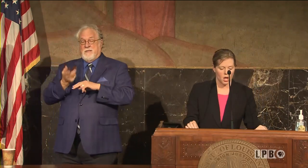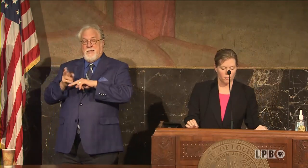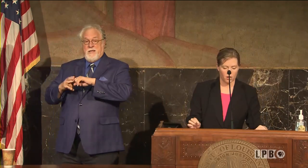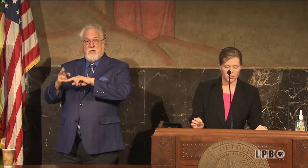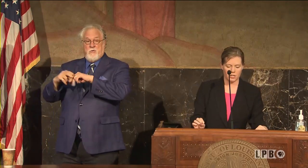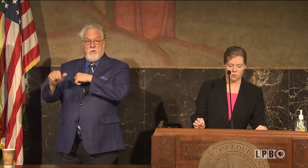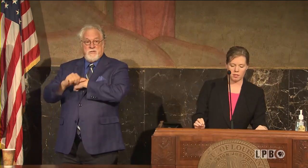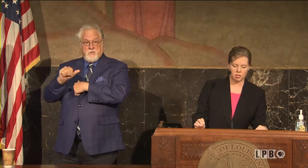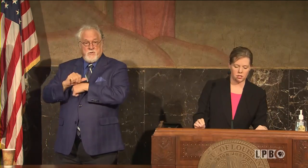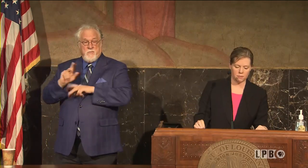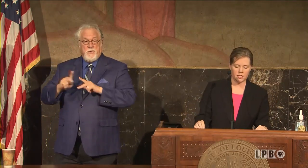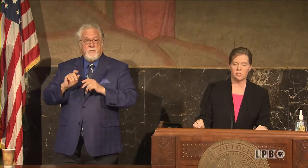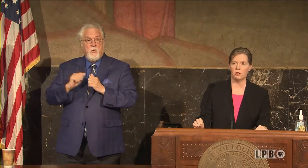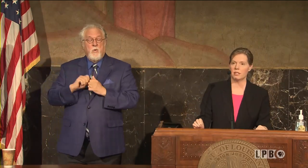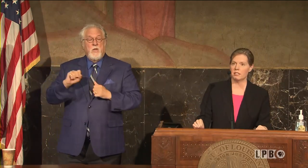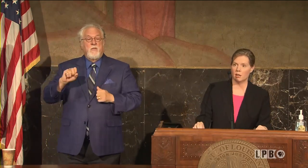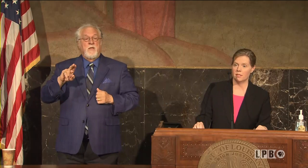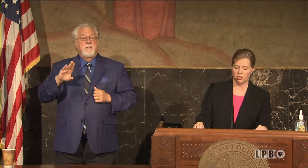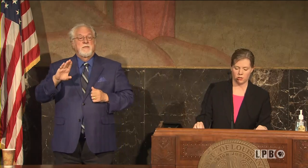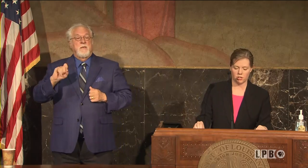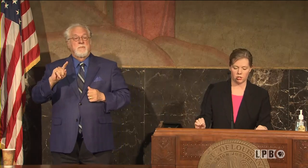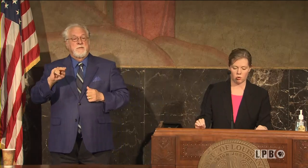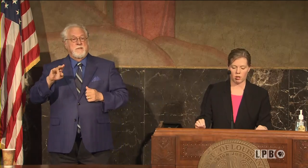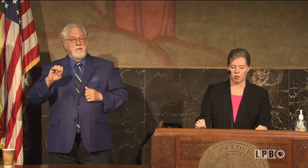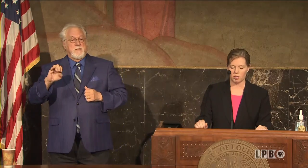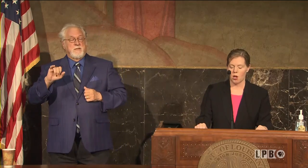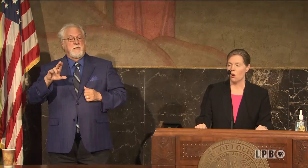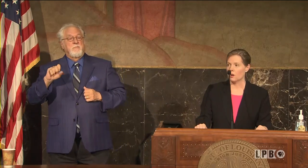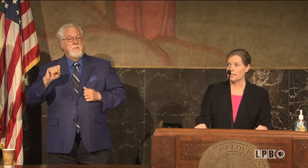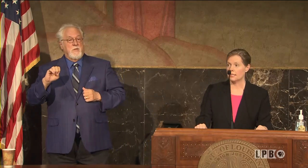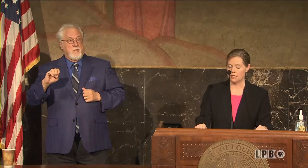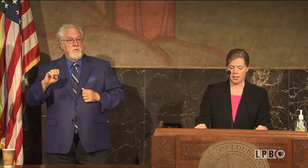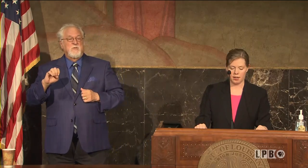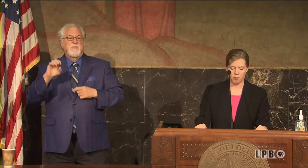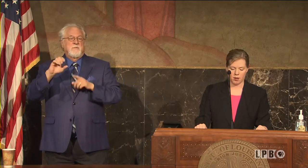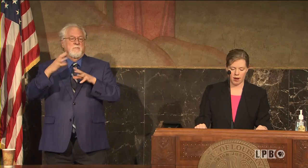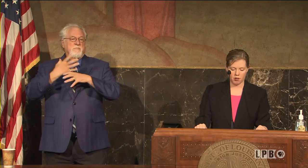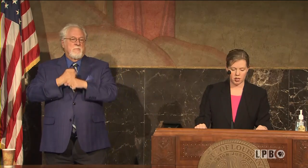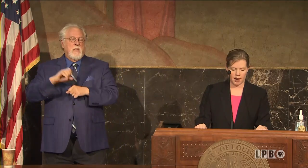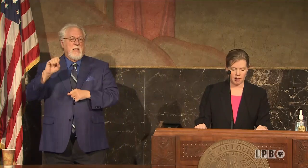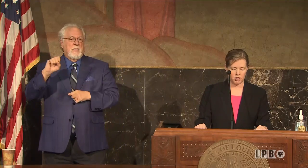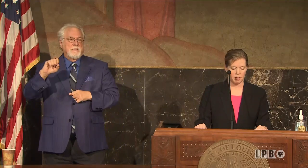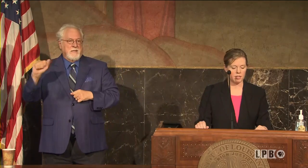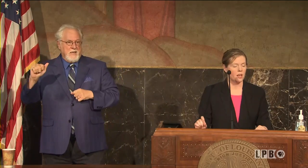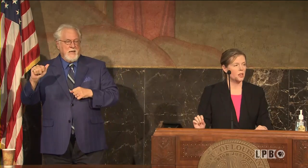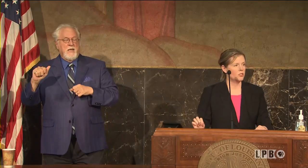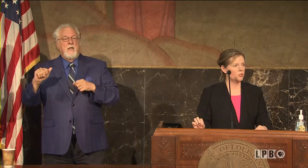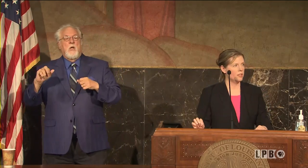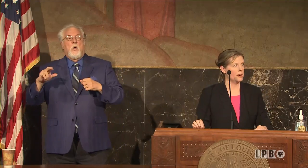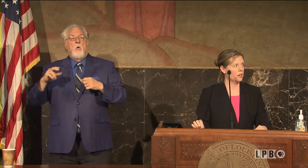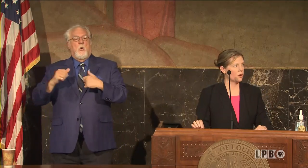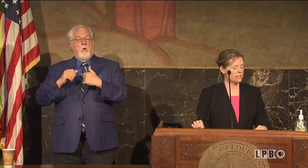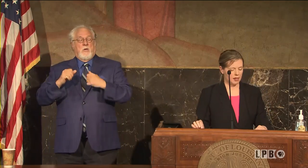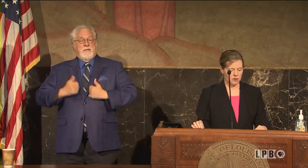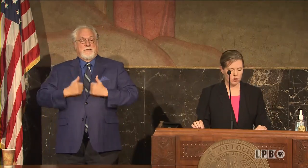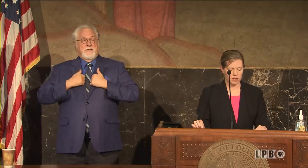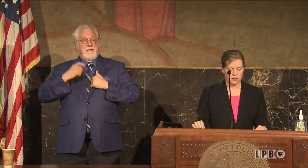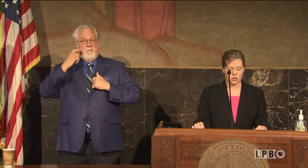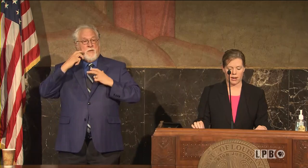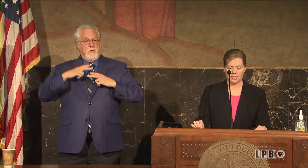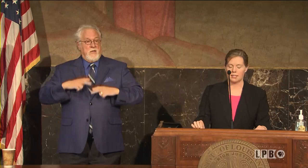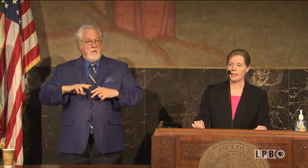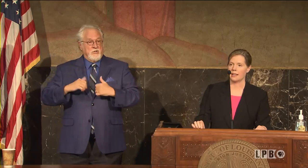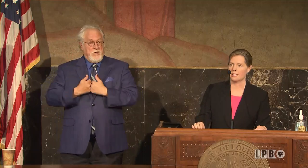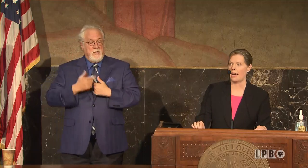factors, persons with substance use and substance use disorders or existing mental health challenges due to the increased levels